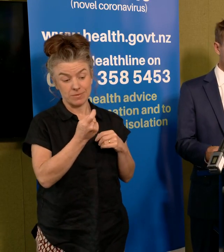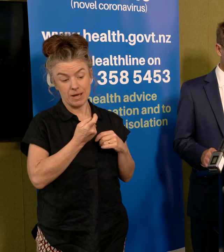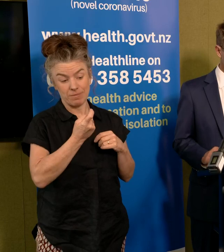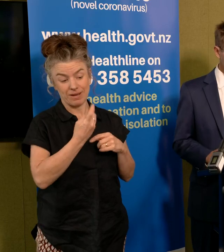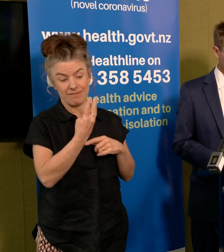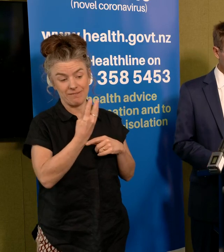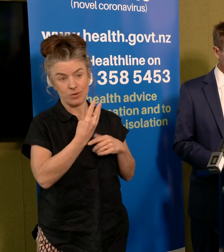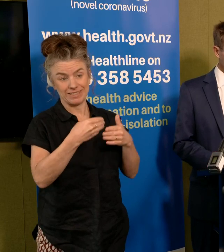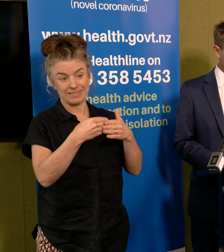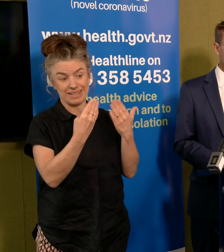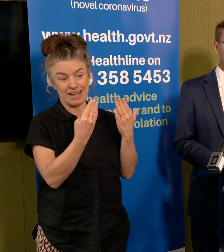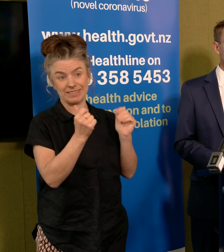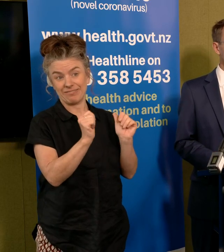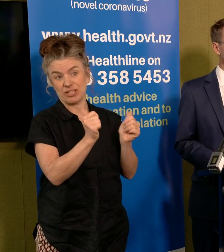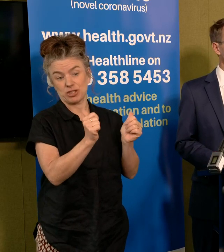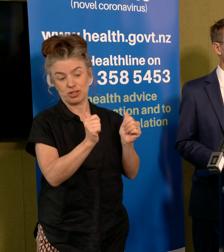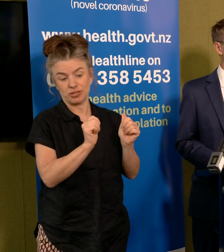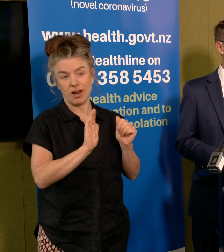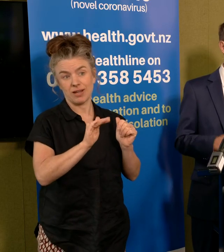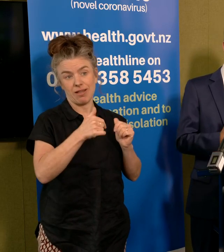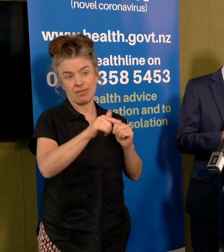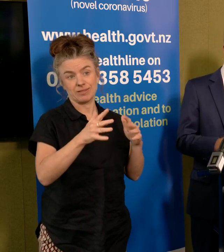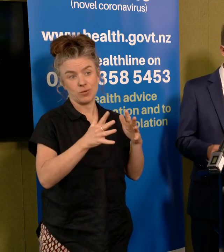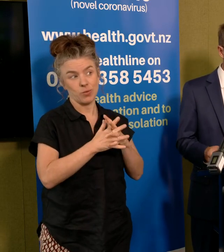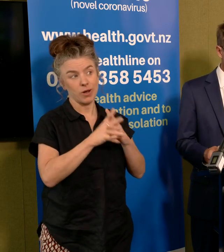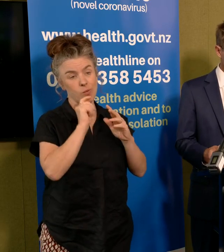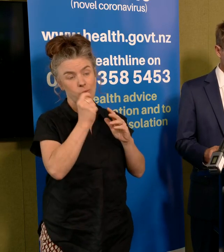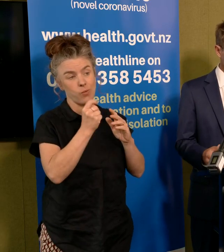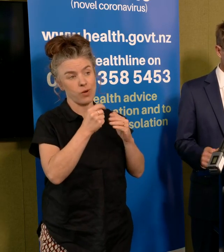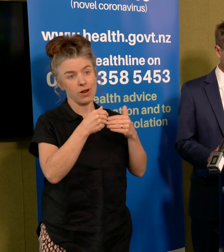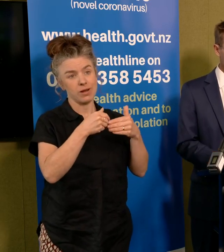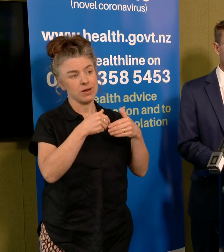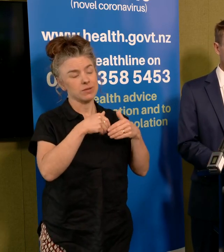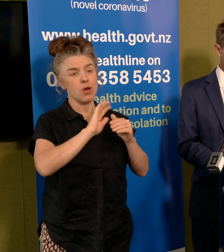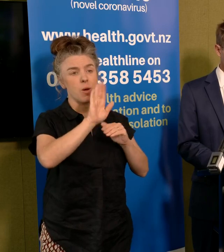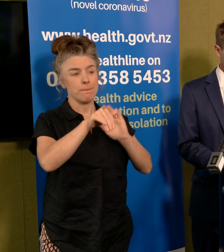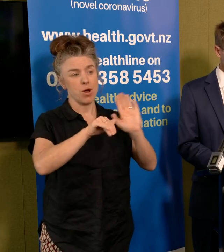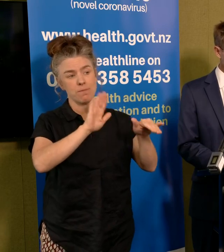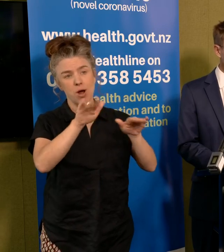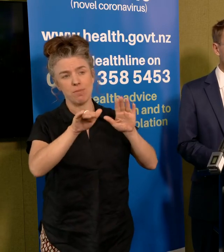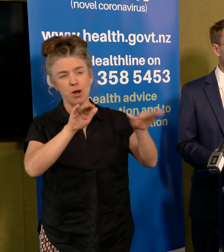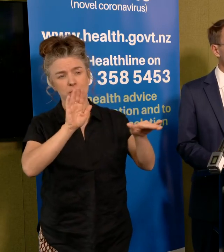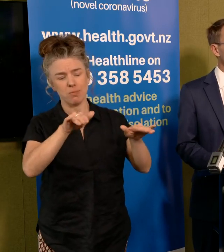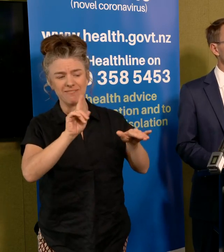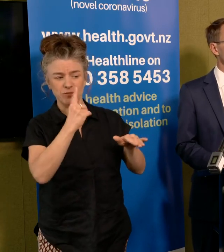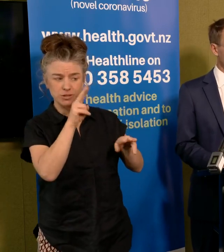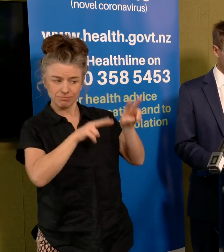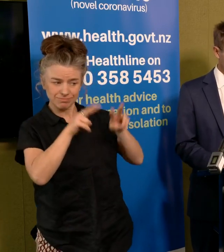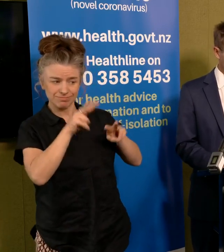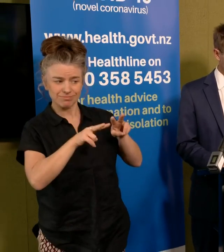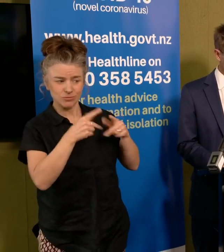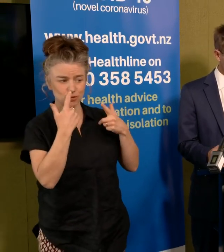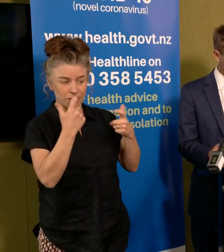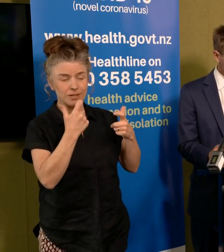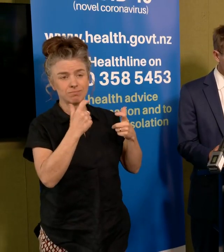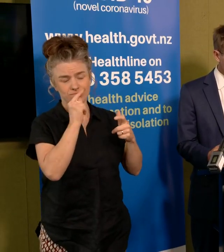isolation later this week and will be released from that quarantine back to their homes following final checks. They also remain